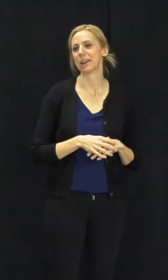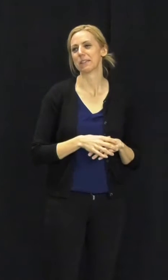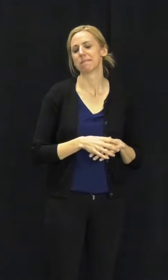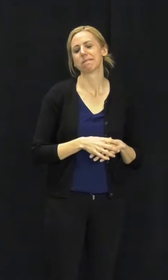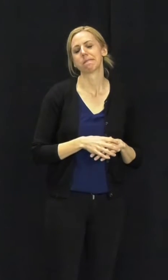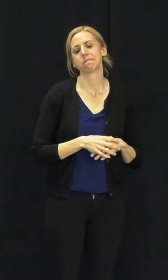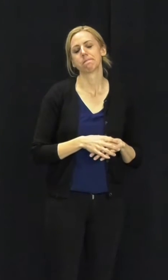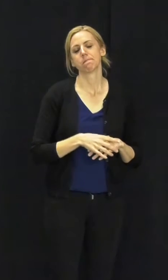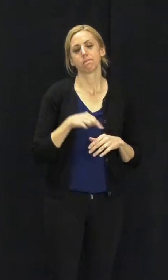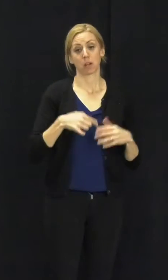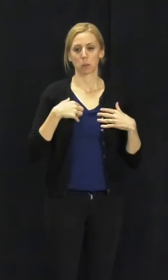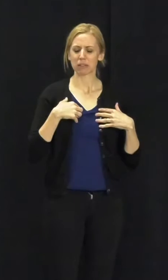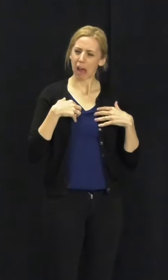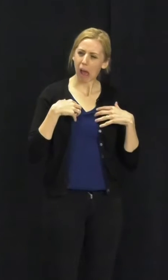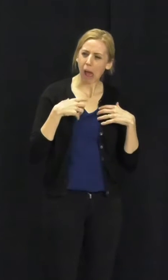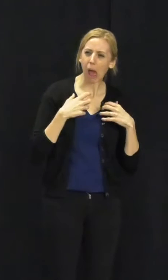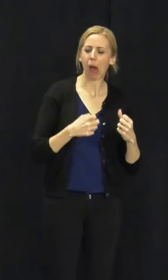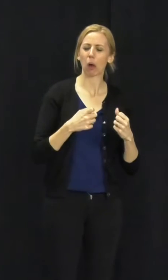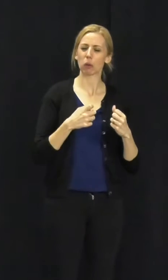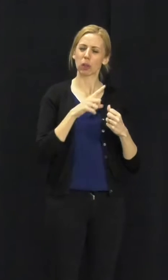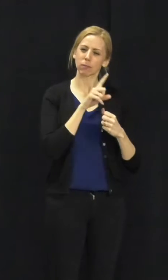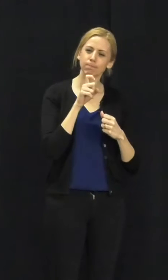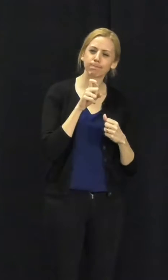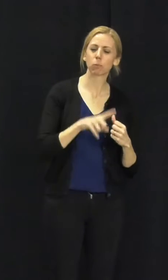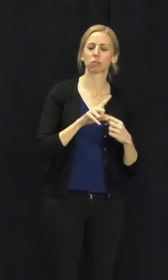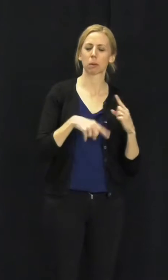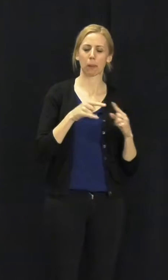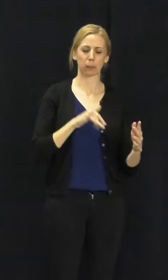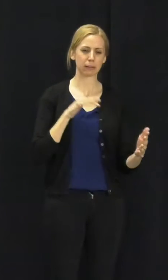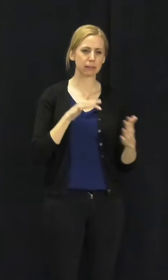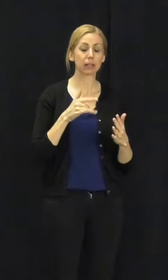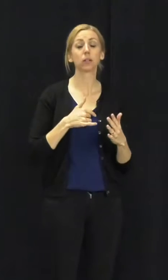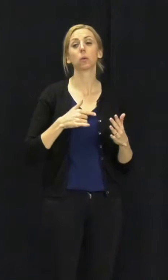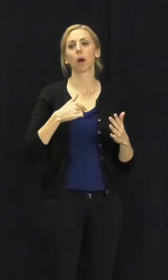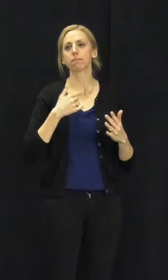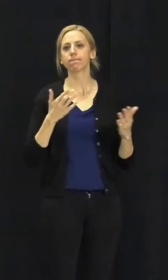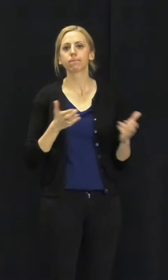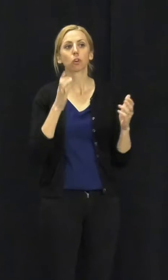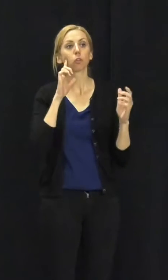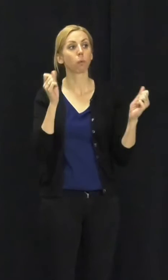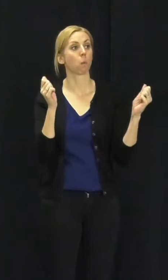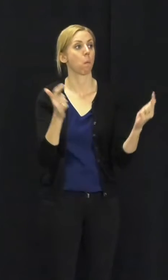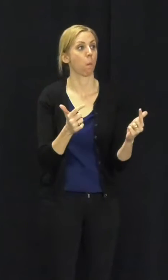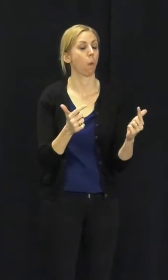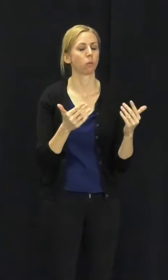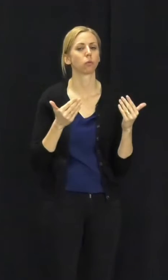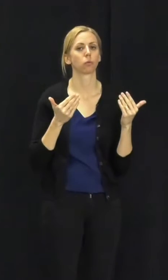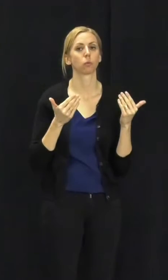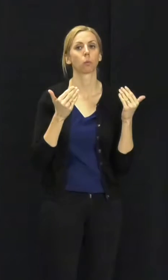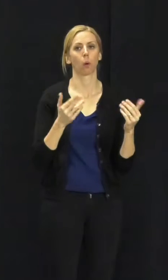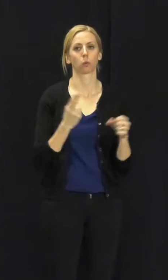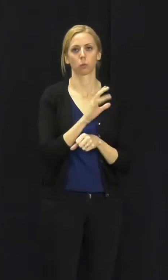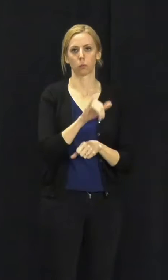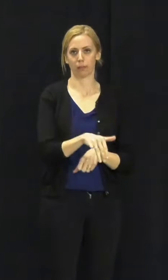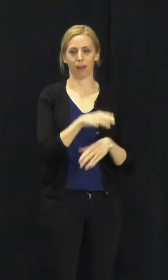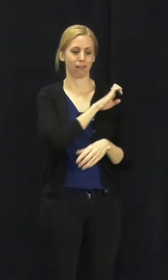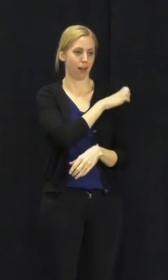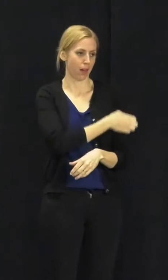integrated dance companies did amazing work. And I'm welling up because it was a moment